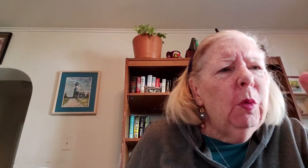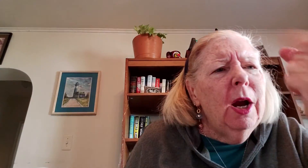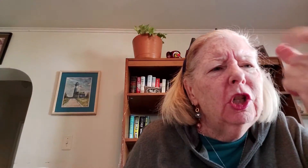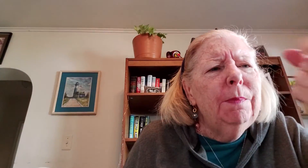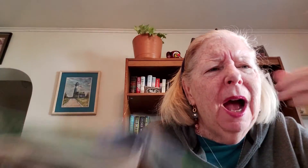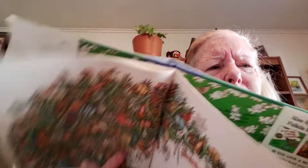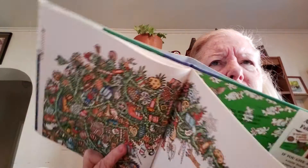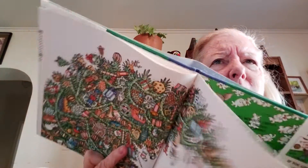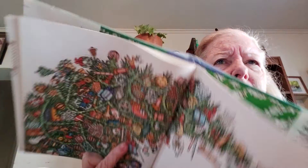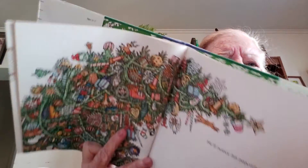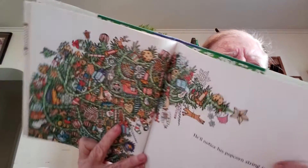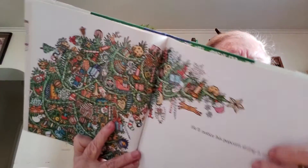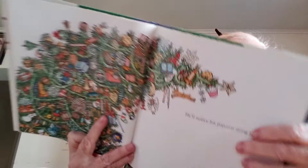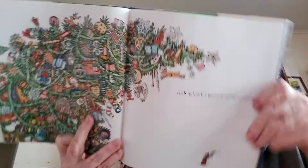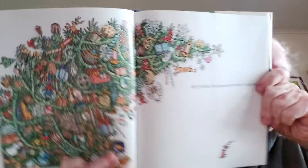Where's the popcorn?